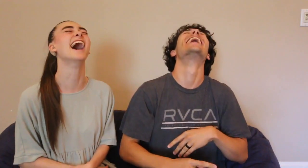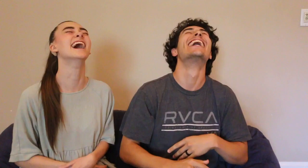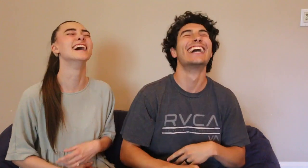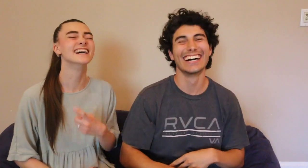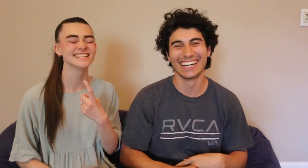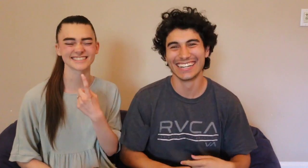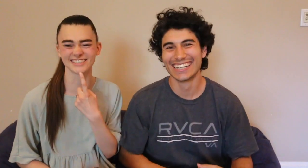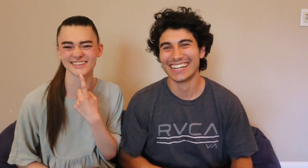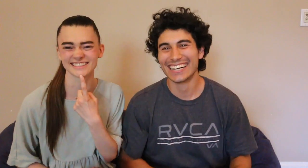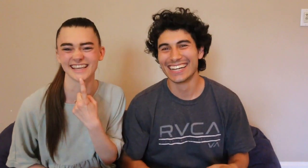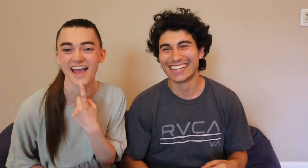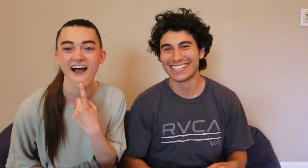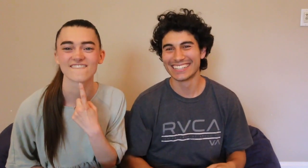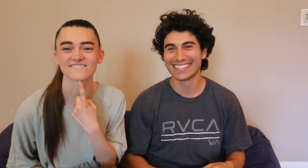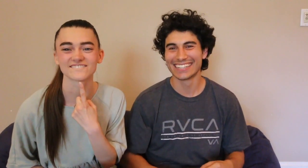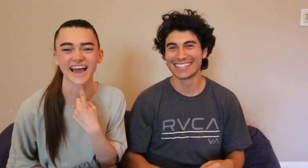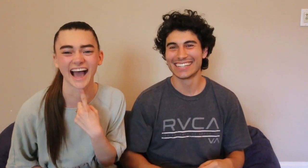Did you say fast?